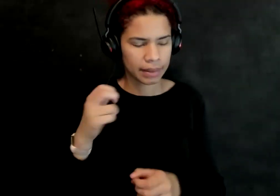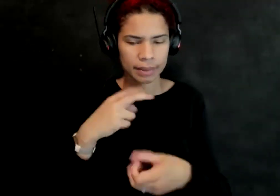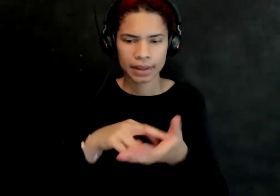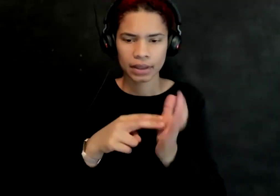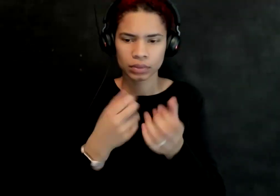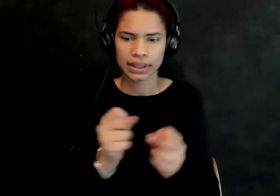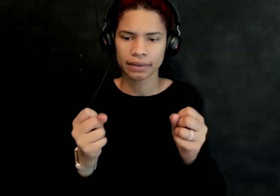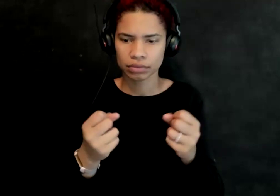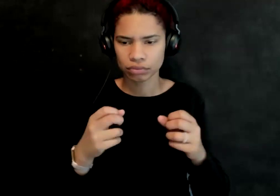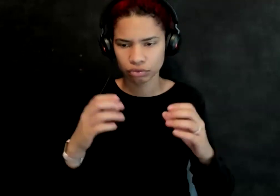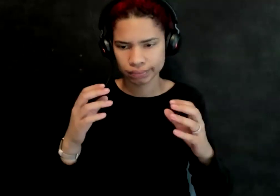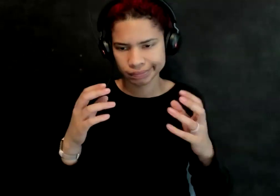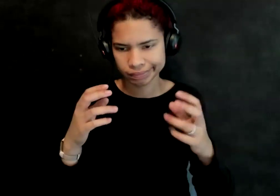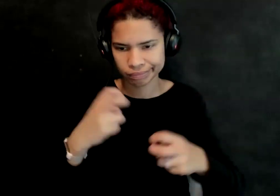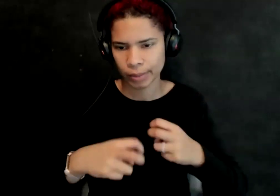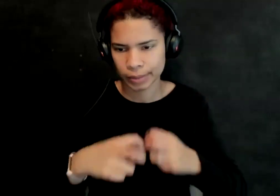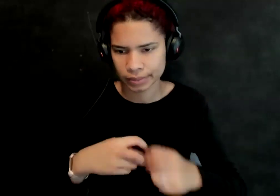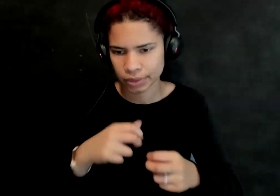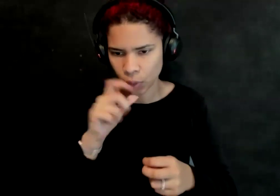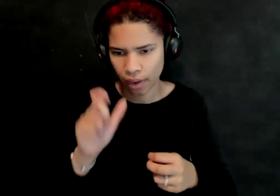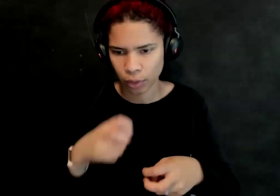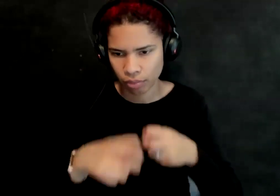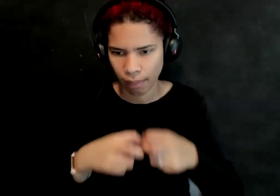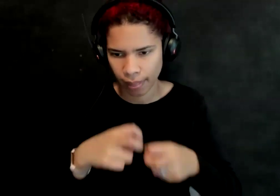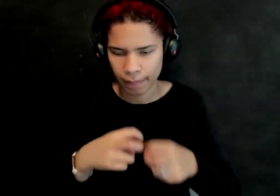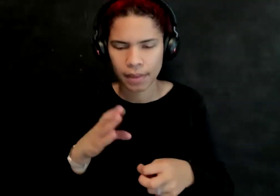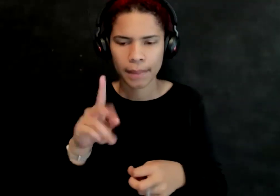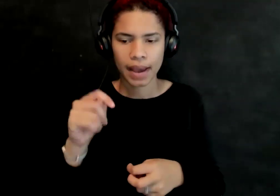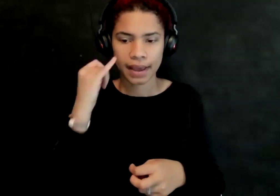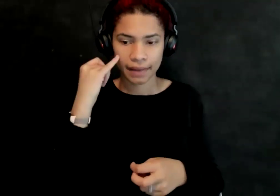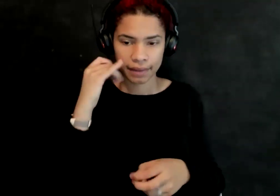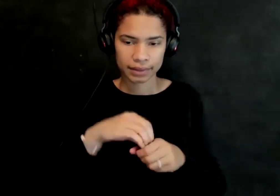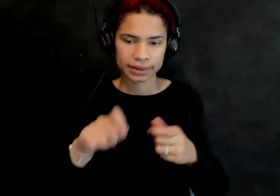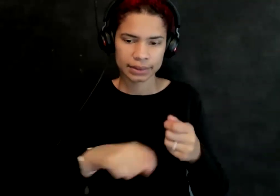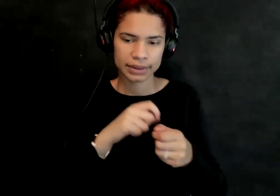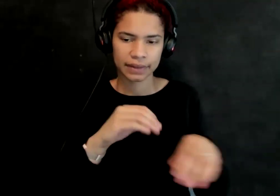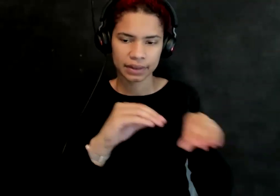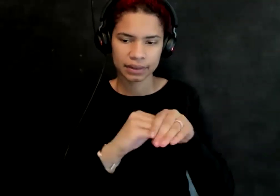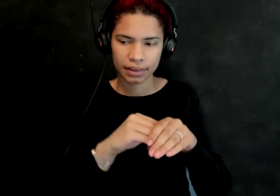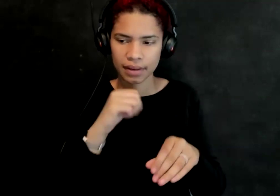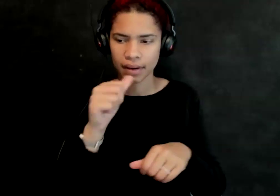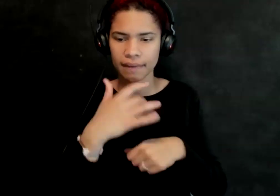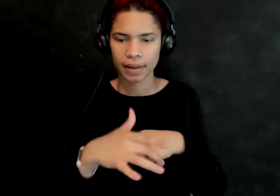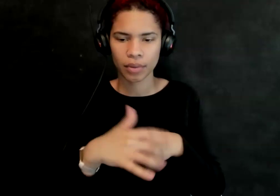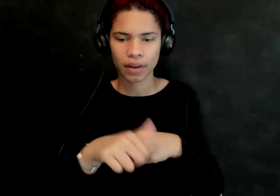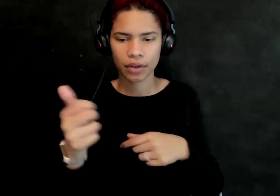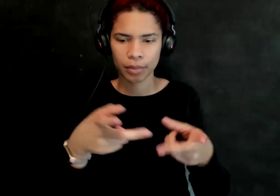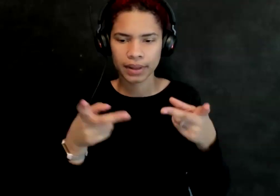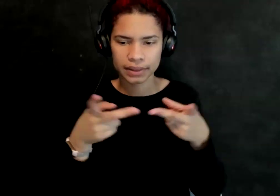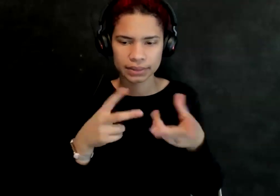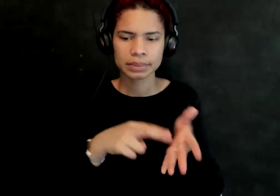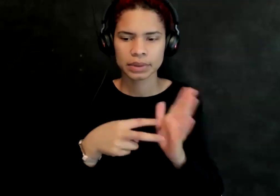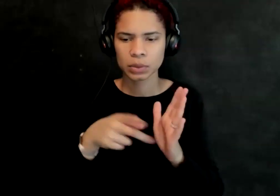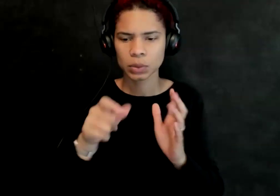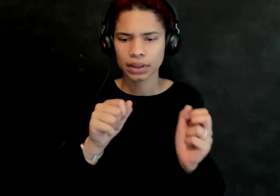specific that you want and that is held in a specific collection and it's really important, and maybe it's not available elsewhere, you can easily contact the rights